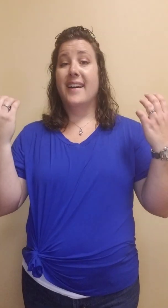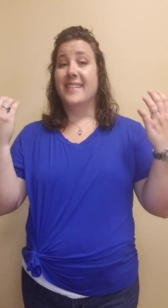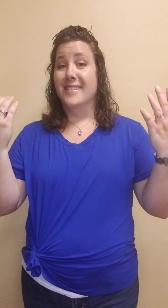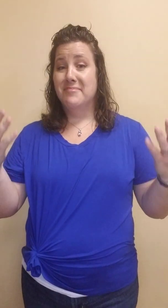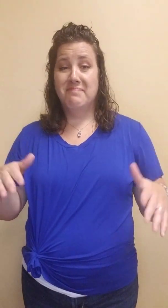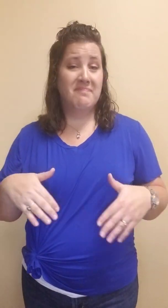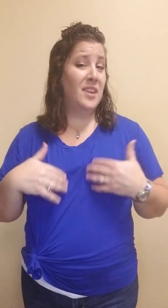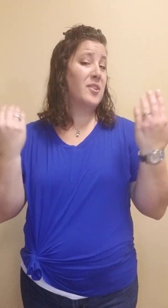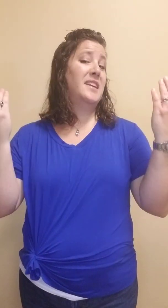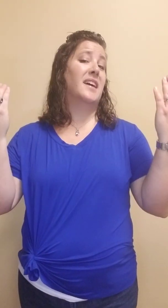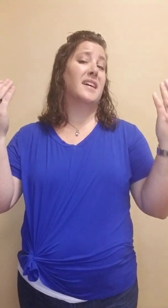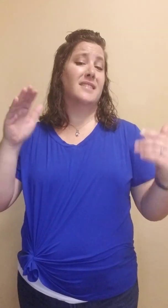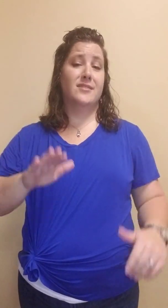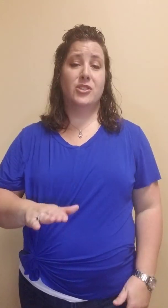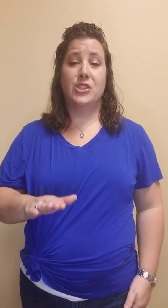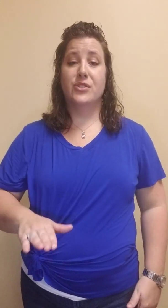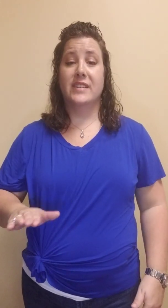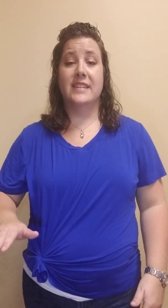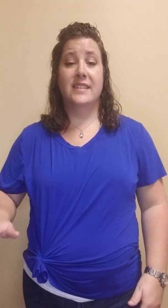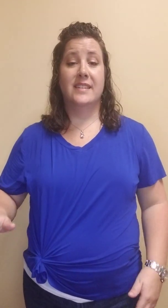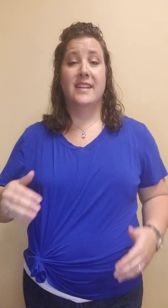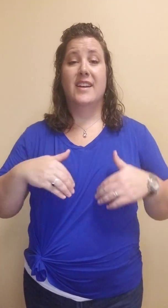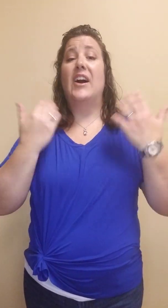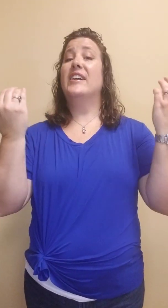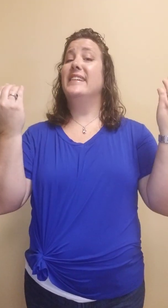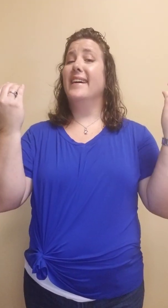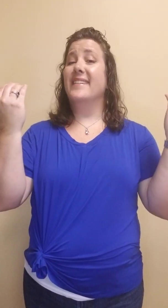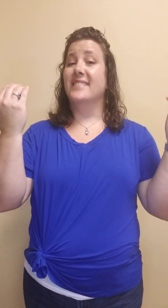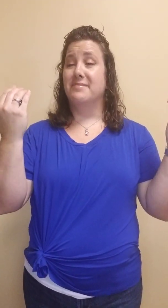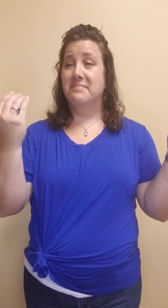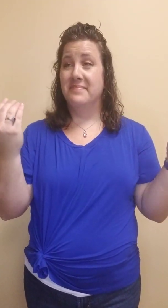Young. You are young. Children are young.